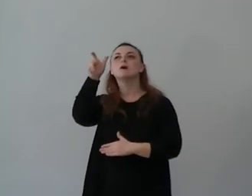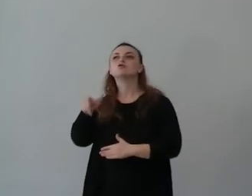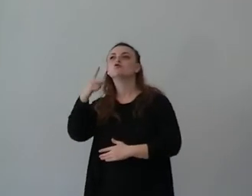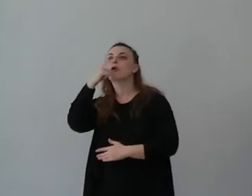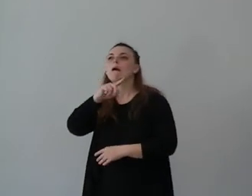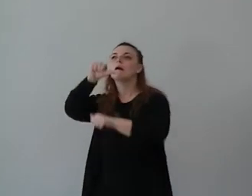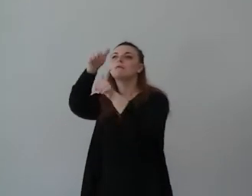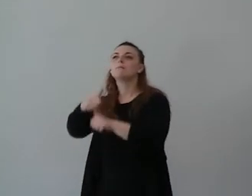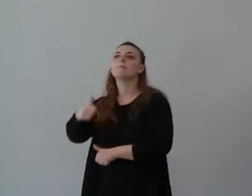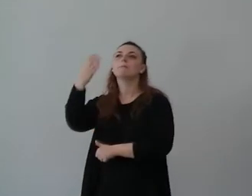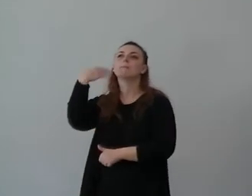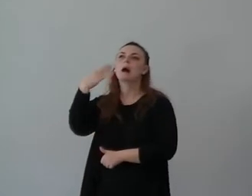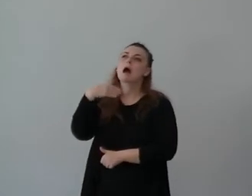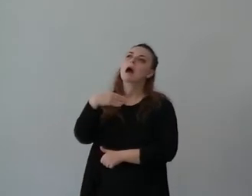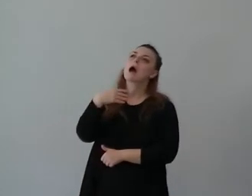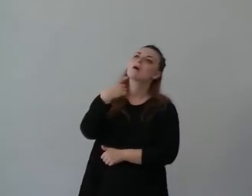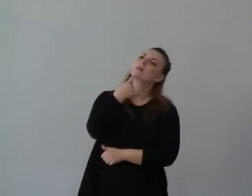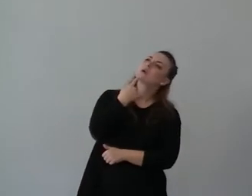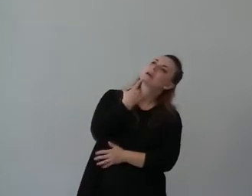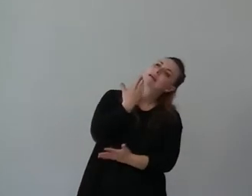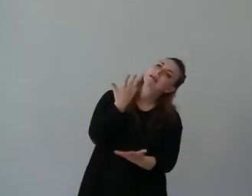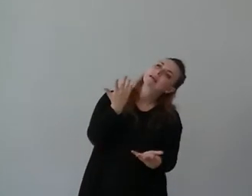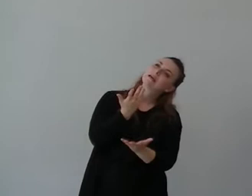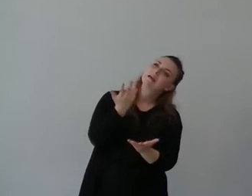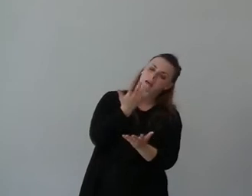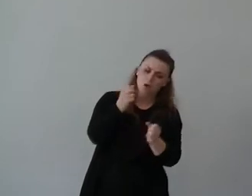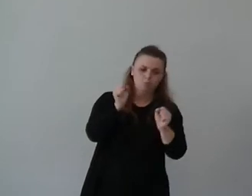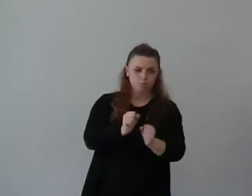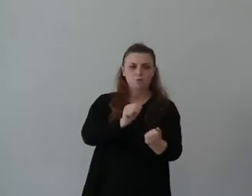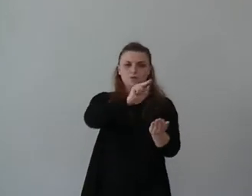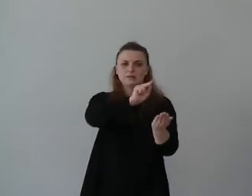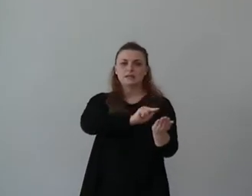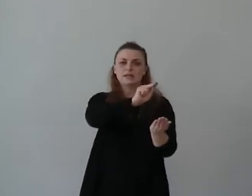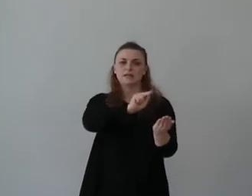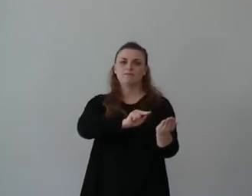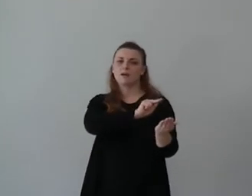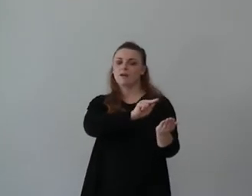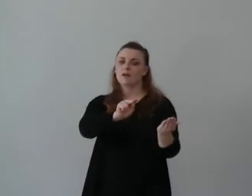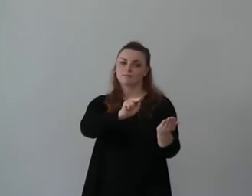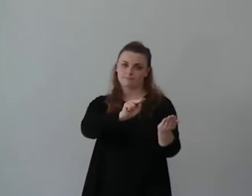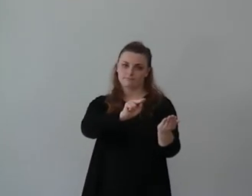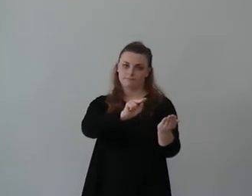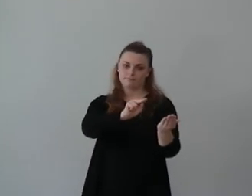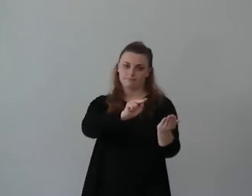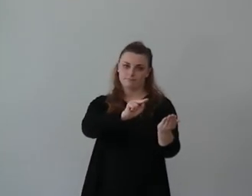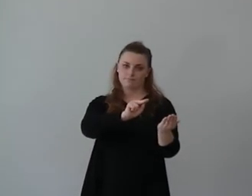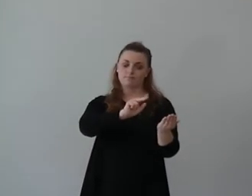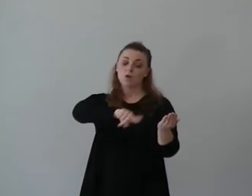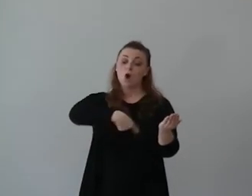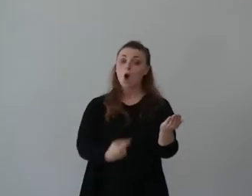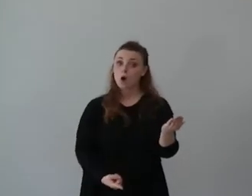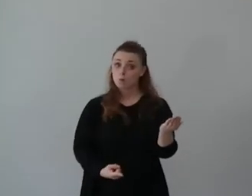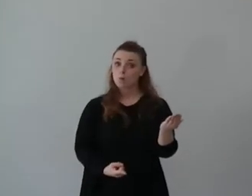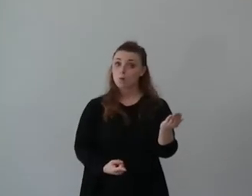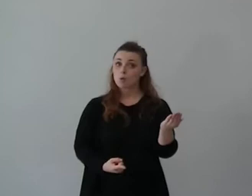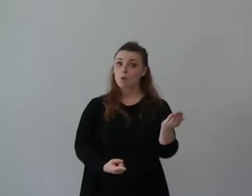E scriverete il nome o l'iniziale di quella persona. And then I want you to take your post-it. E poi ti chiedo